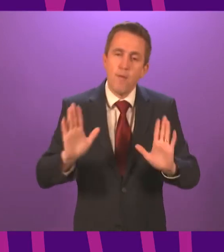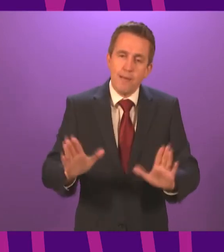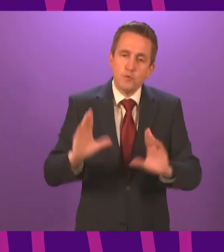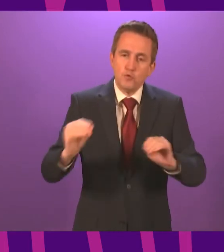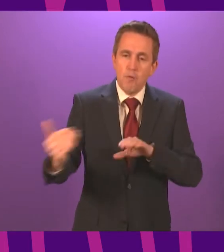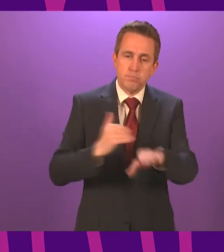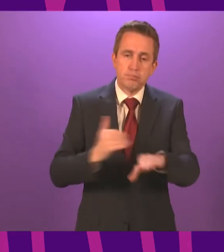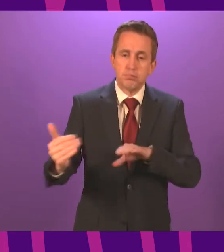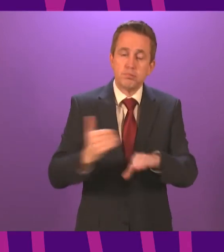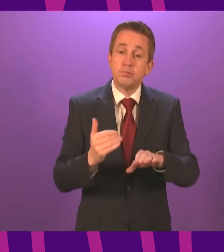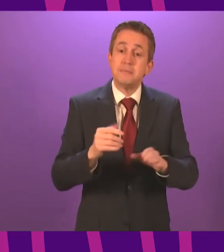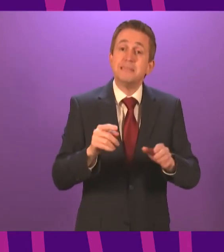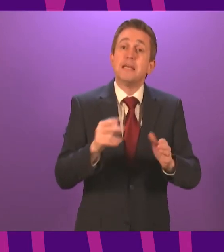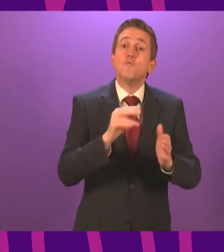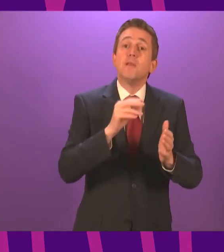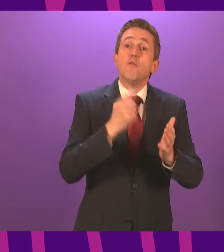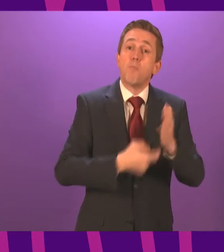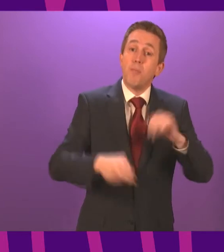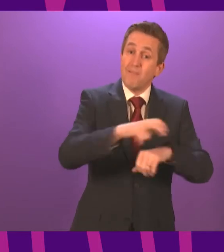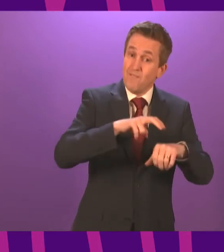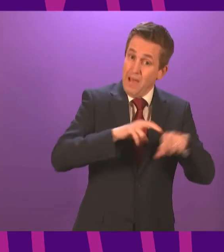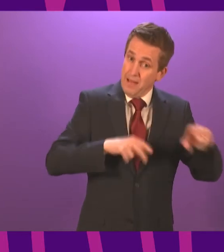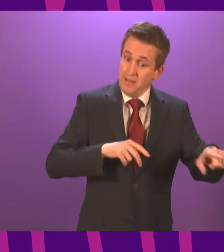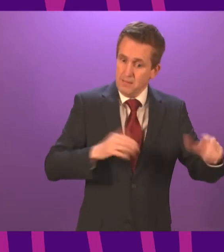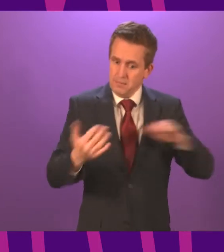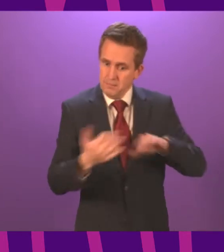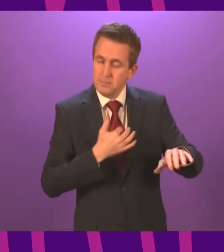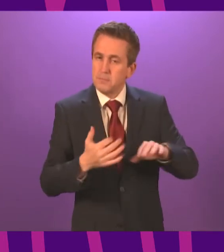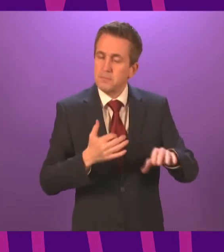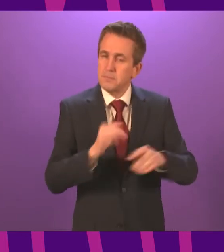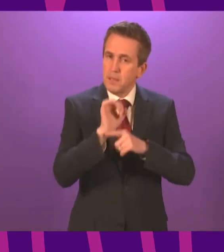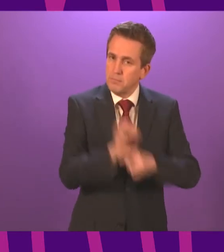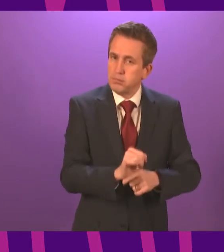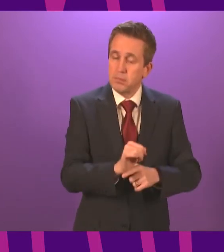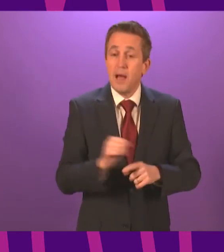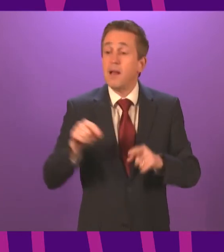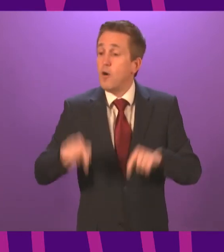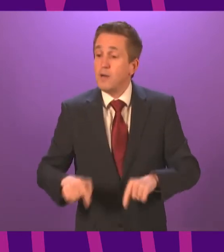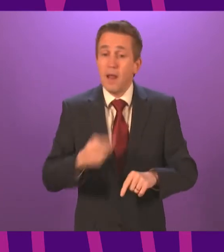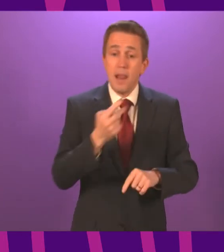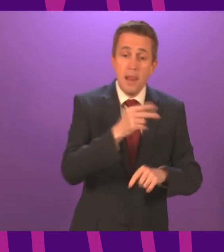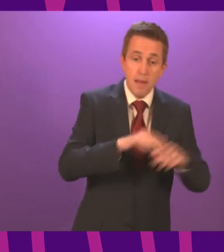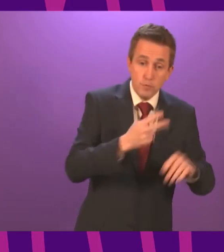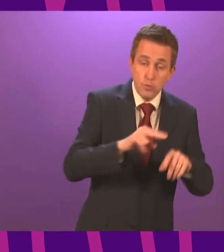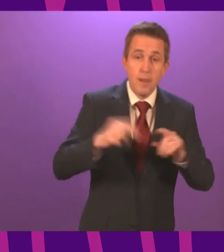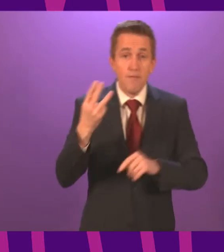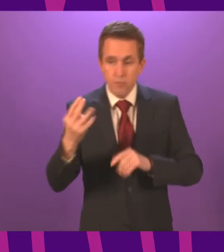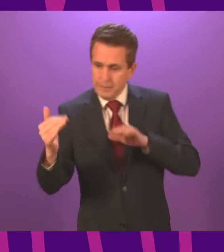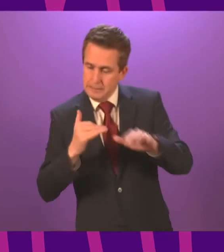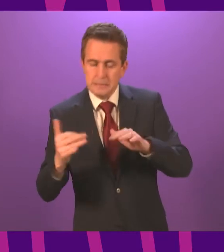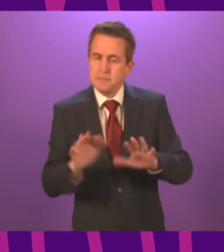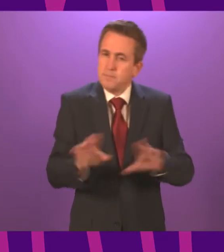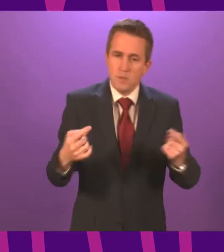same exemptions apply to such travel as to travel to and from Level 3 local authorities in Scotland. And it is worth remembering, in the light of the